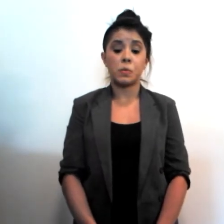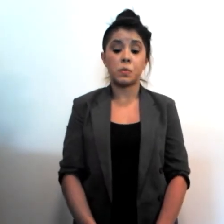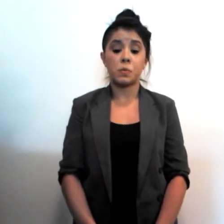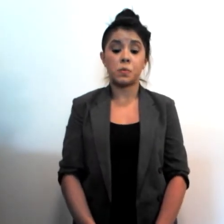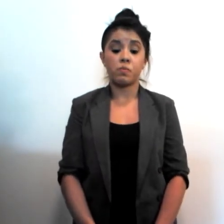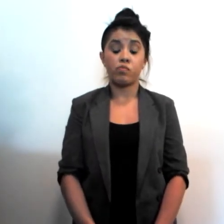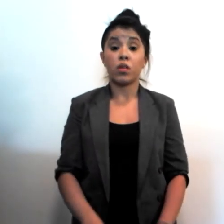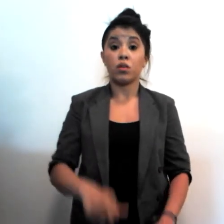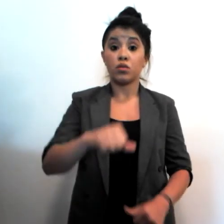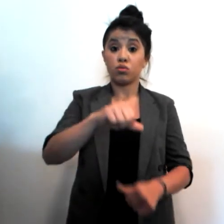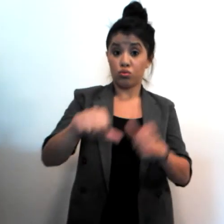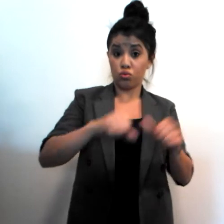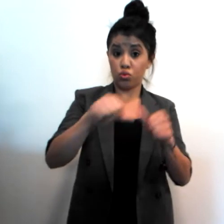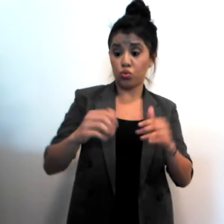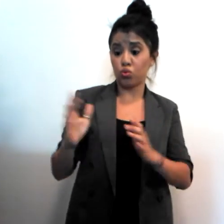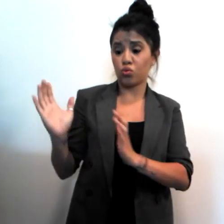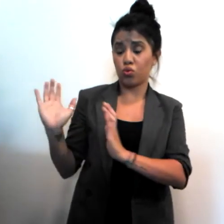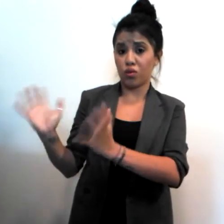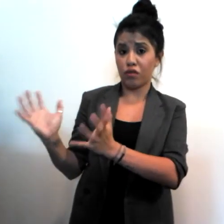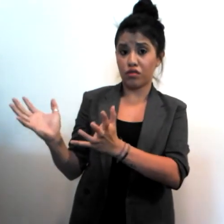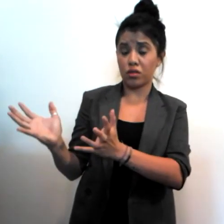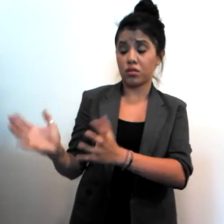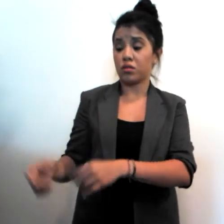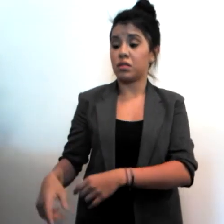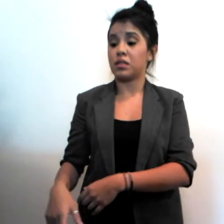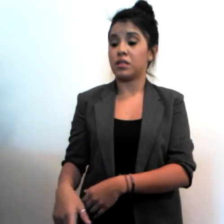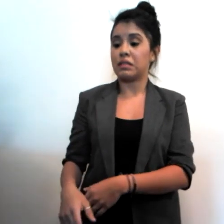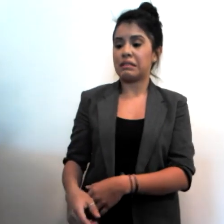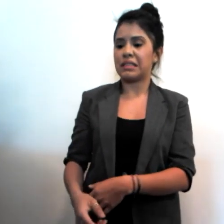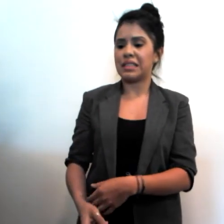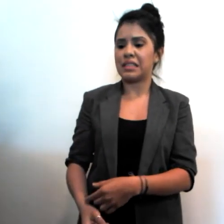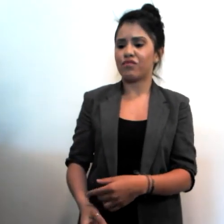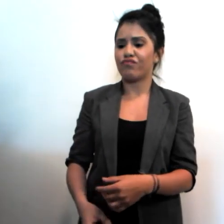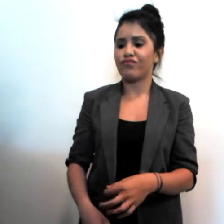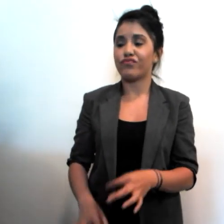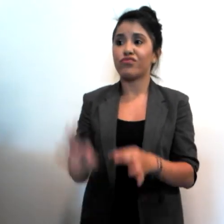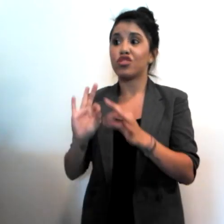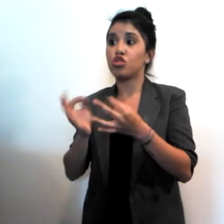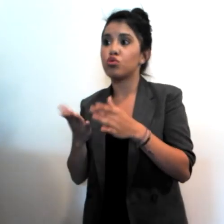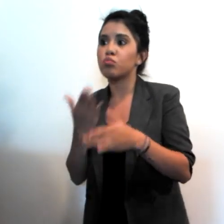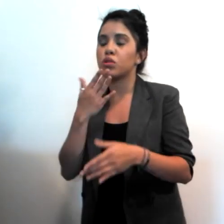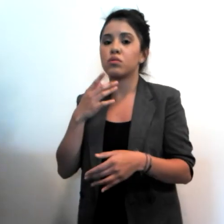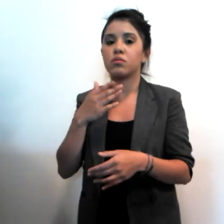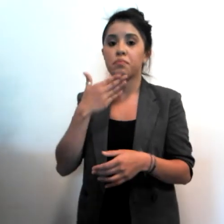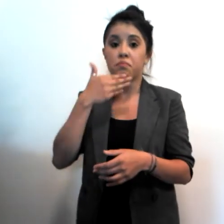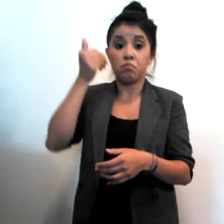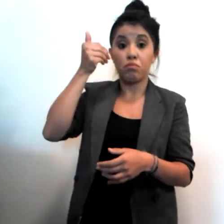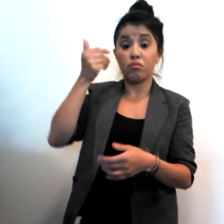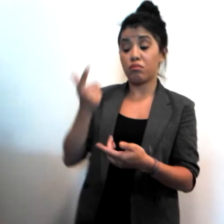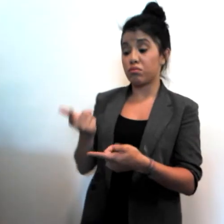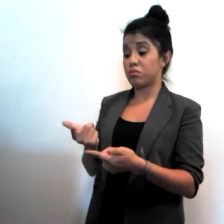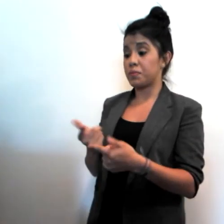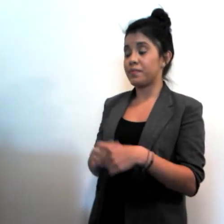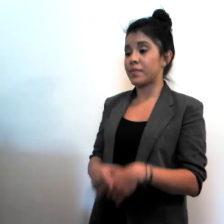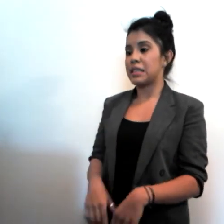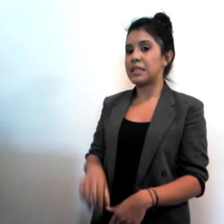the interpreter should become more proficient in representing the different communication behaviors, even the slang,